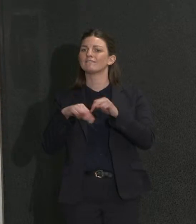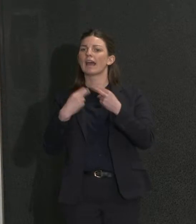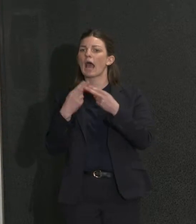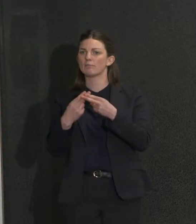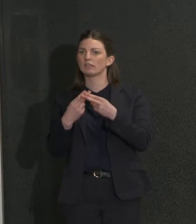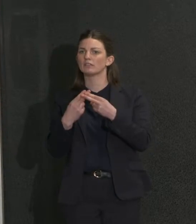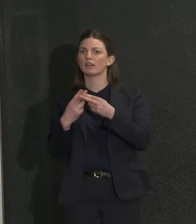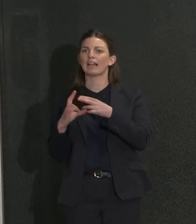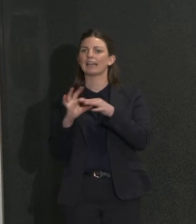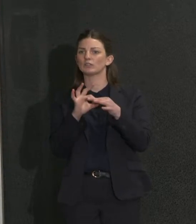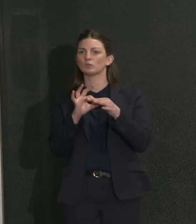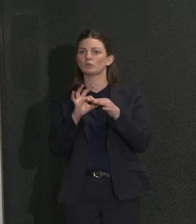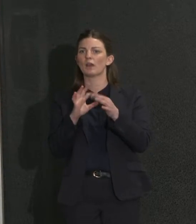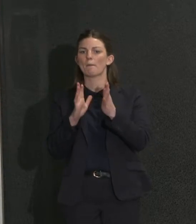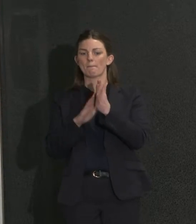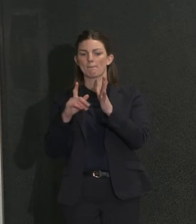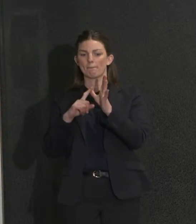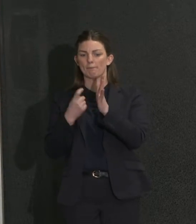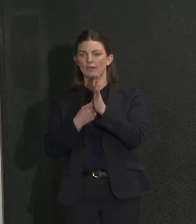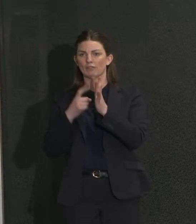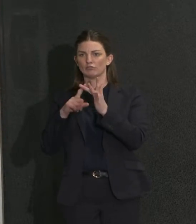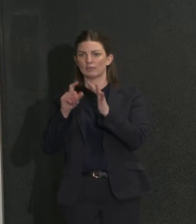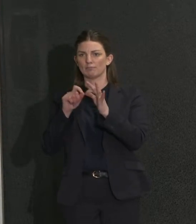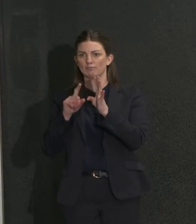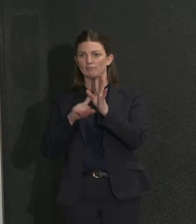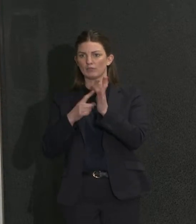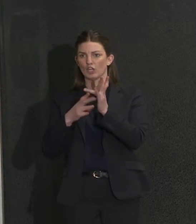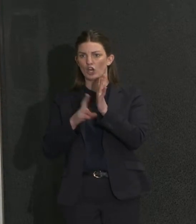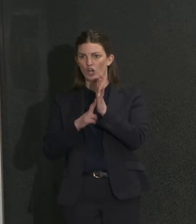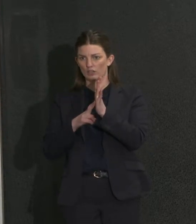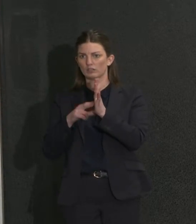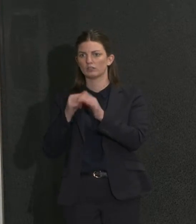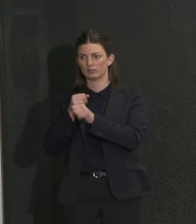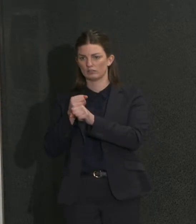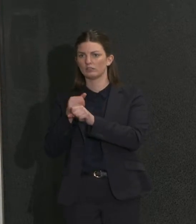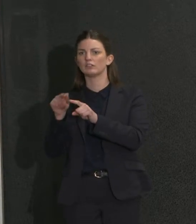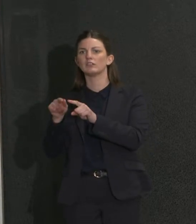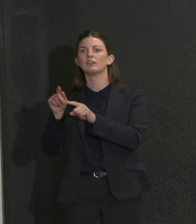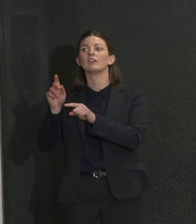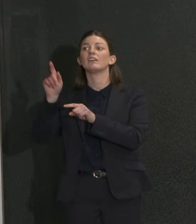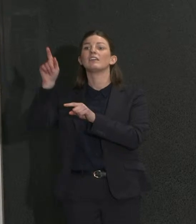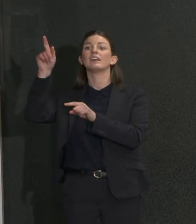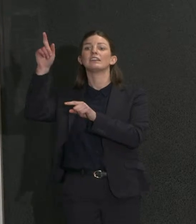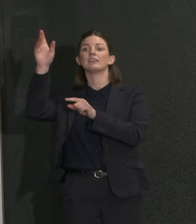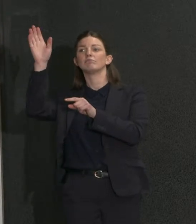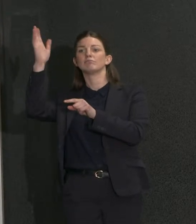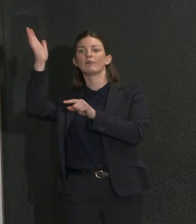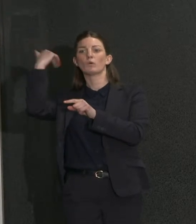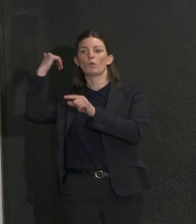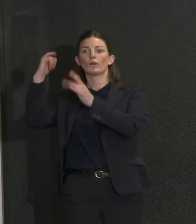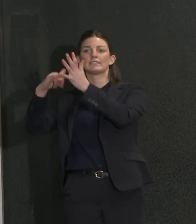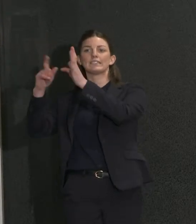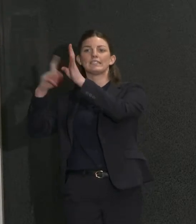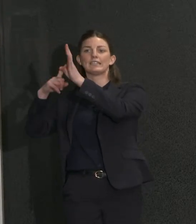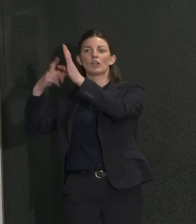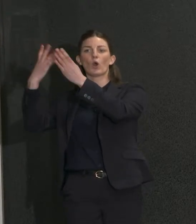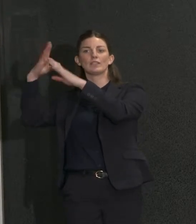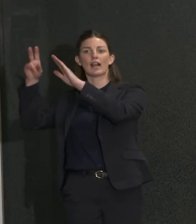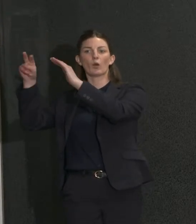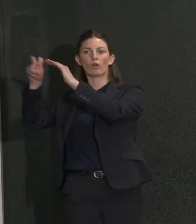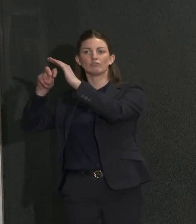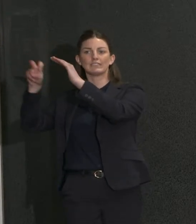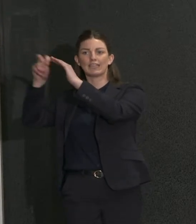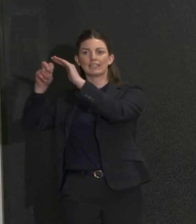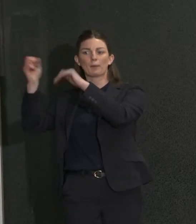the City of Maribyrnong case who travelled, who spent some time in Sydney hotel quarantine and who returned to Victoria on the 15th